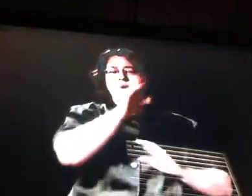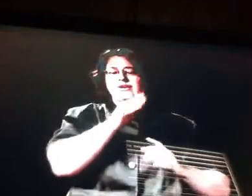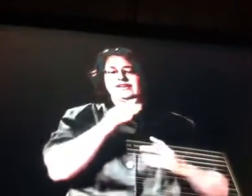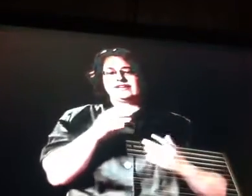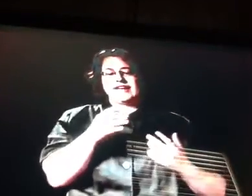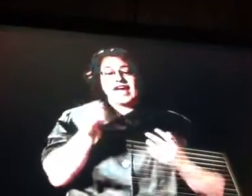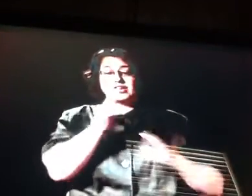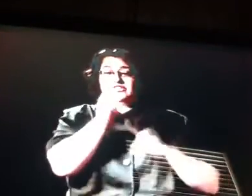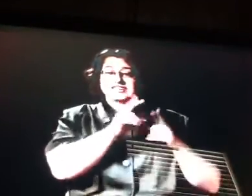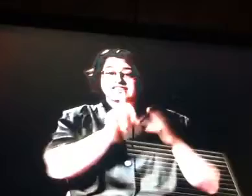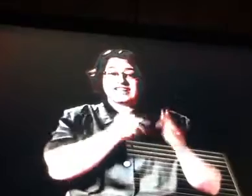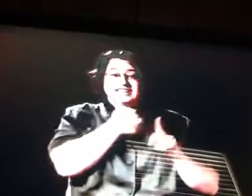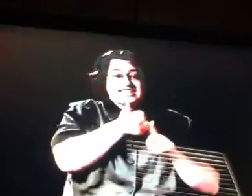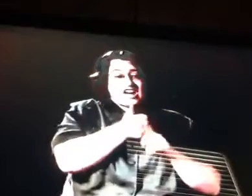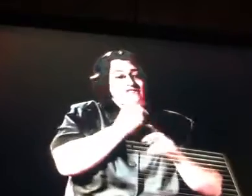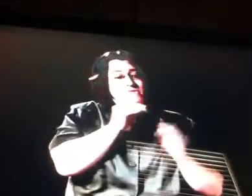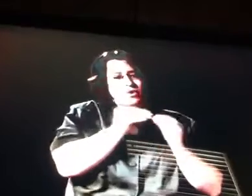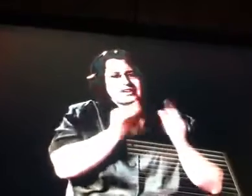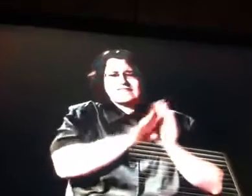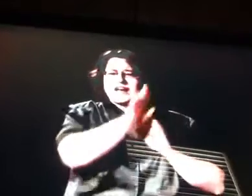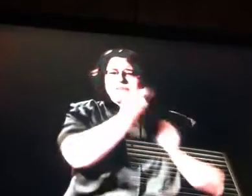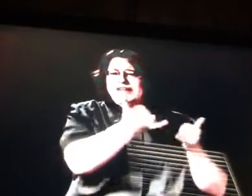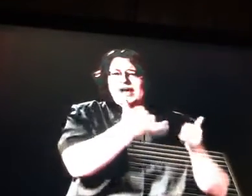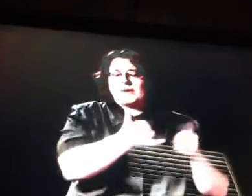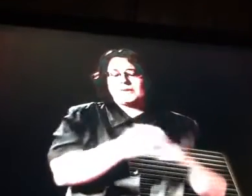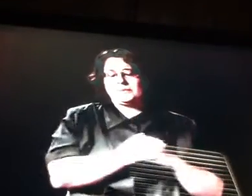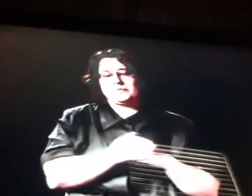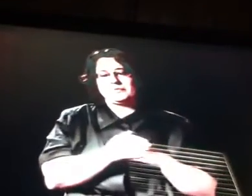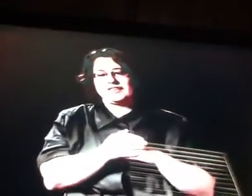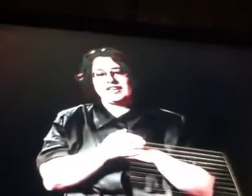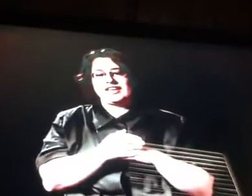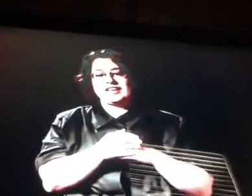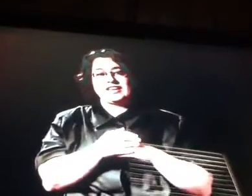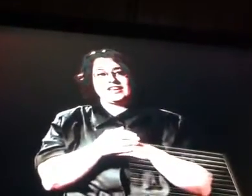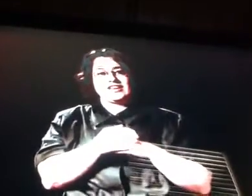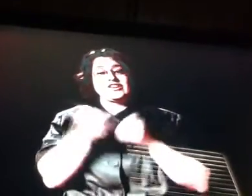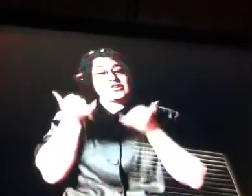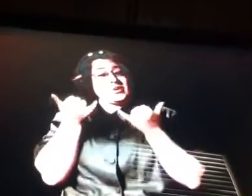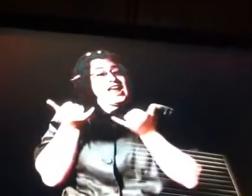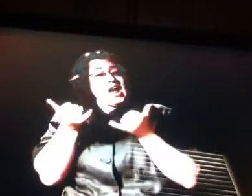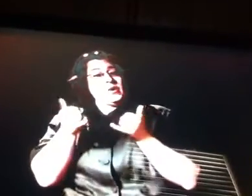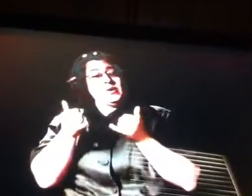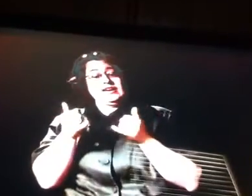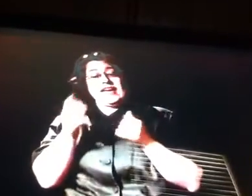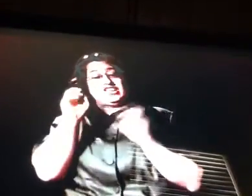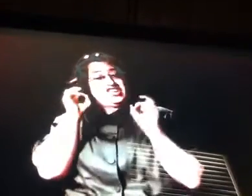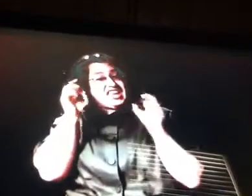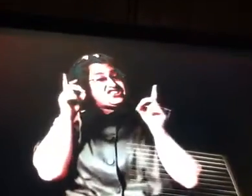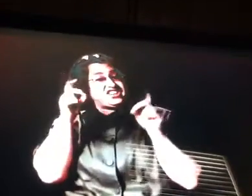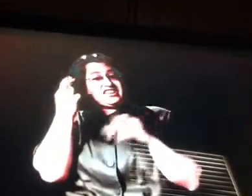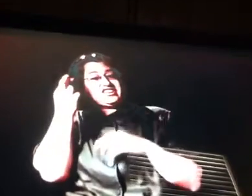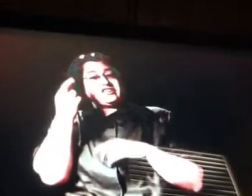they really are developing so that people have more access and can develop with them as well. And